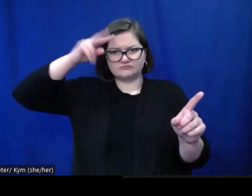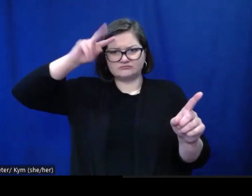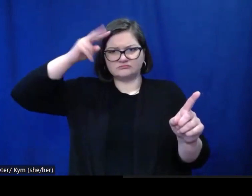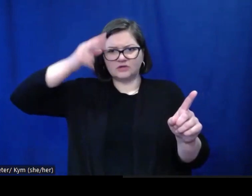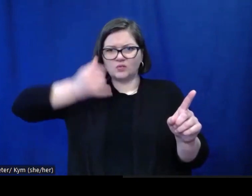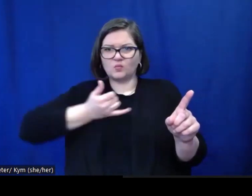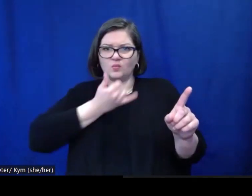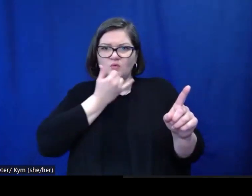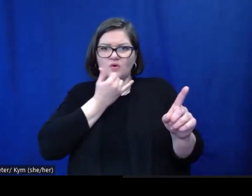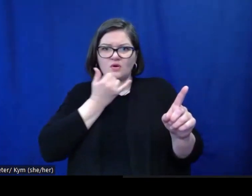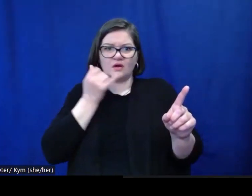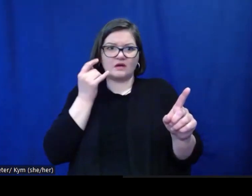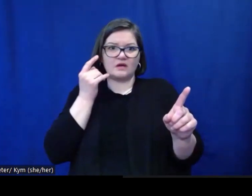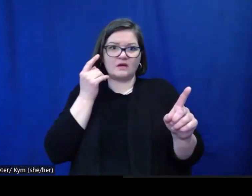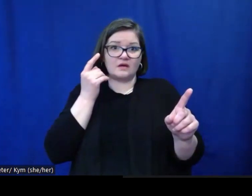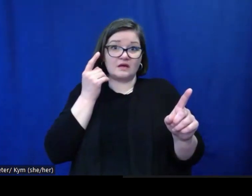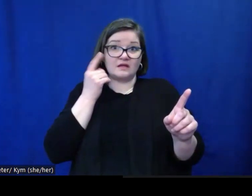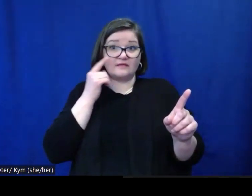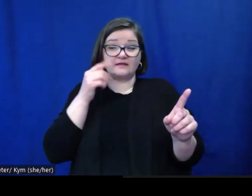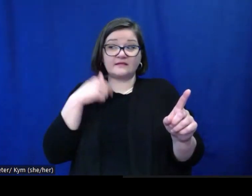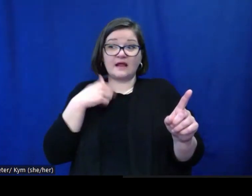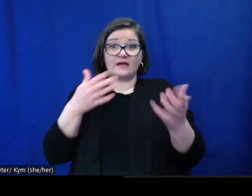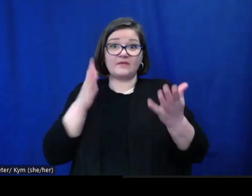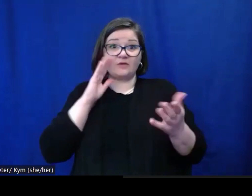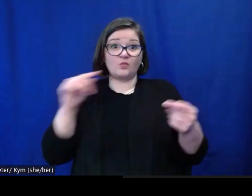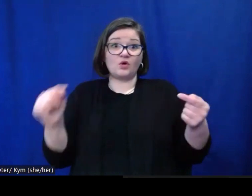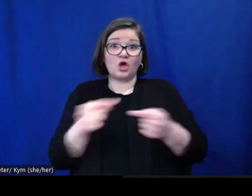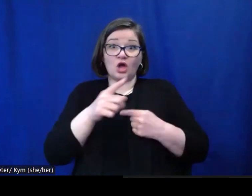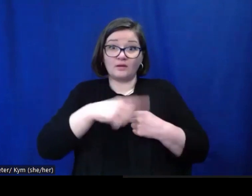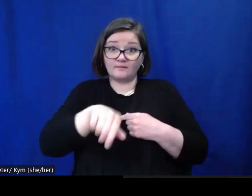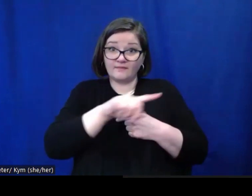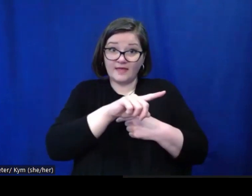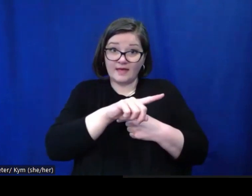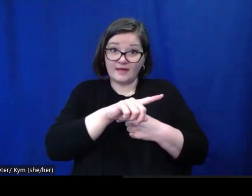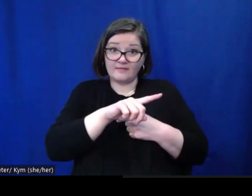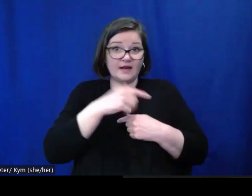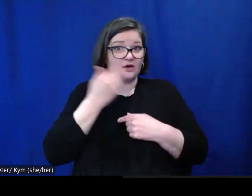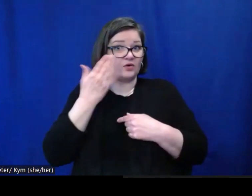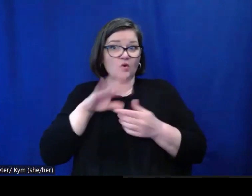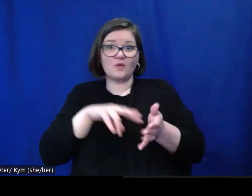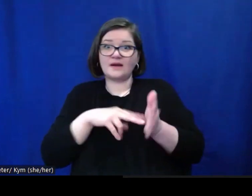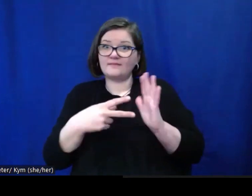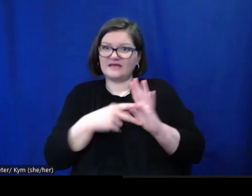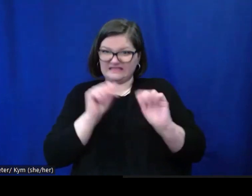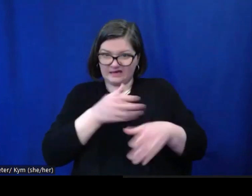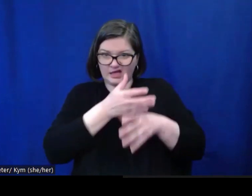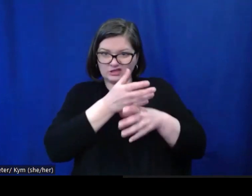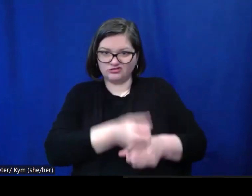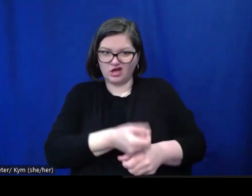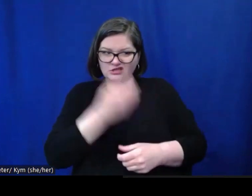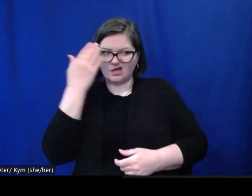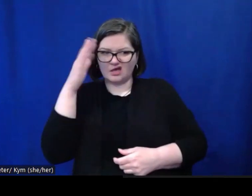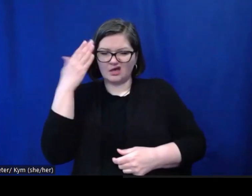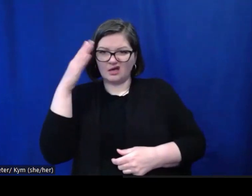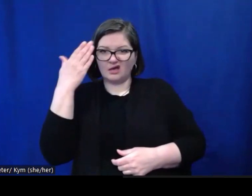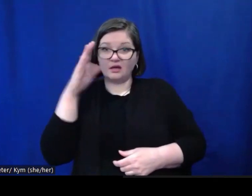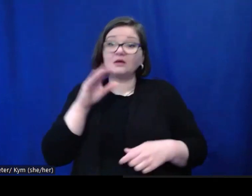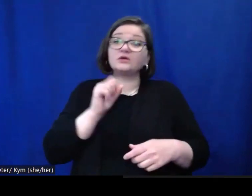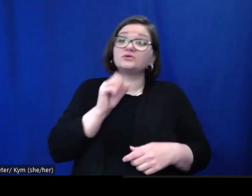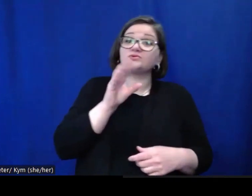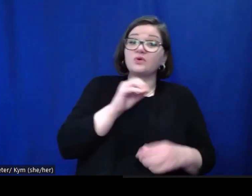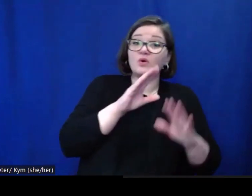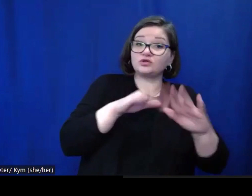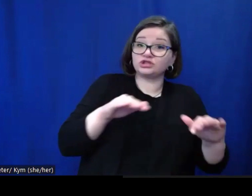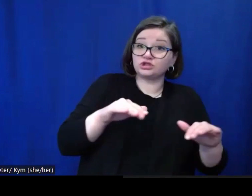I might harm you. I don't know what that means. I don't know if I can trust it. And so children,